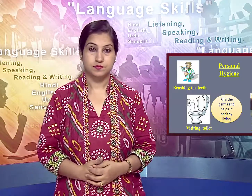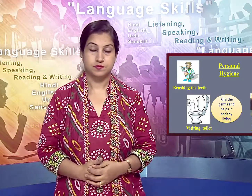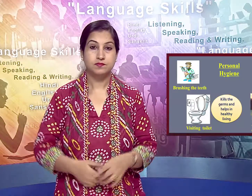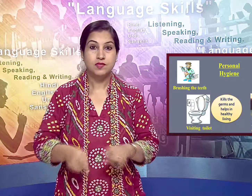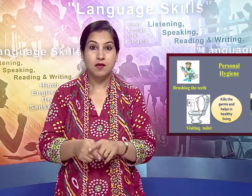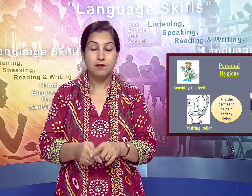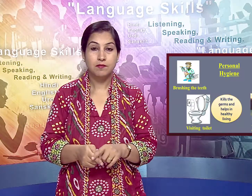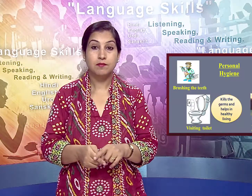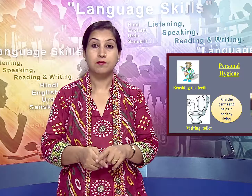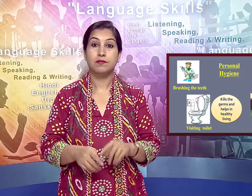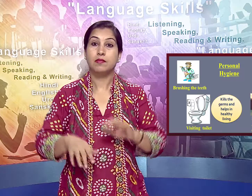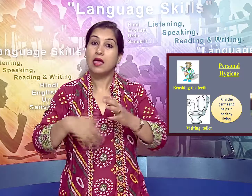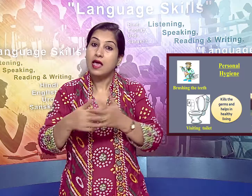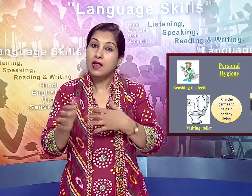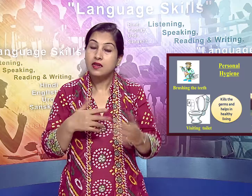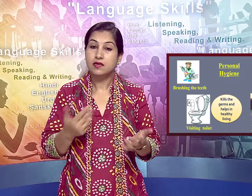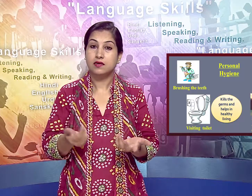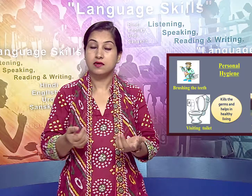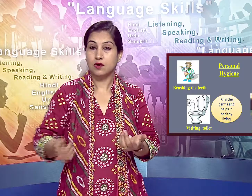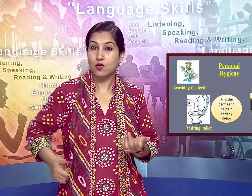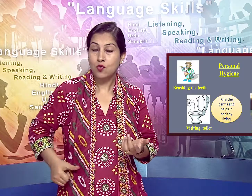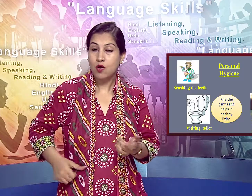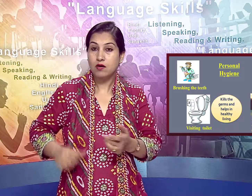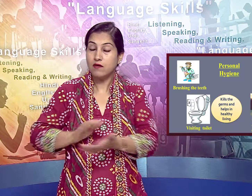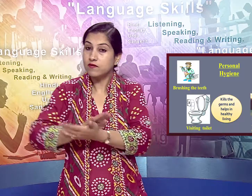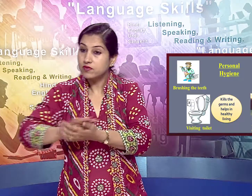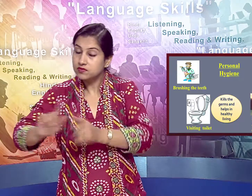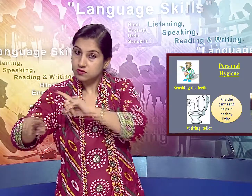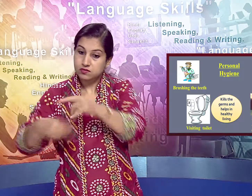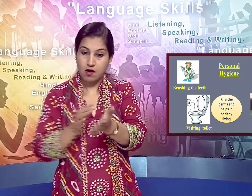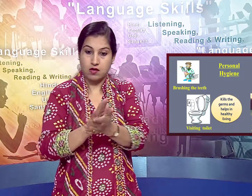Hand washing after every use of toilet is also important